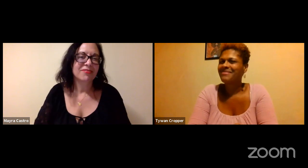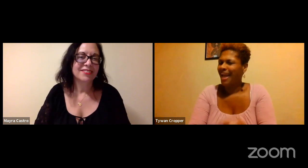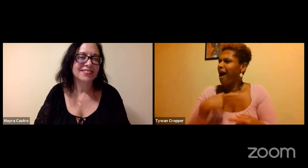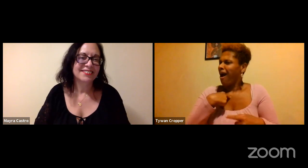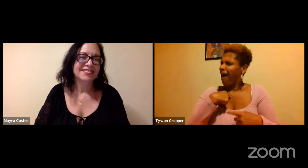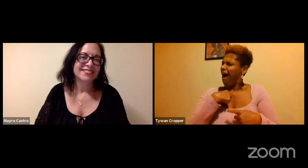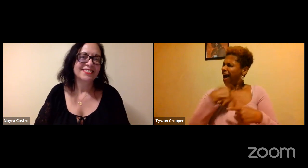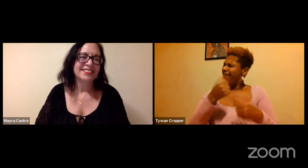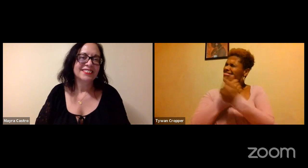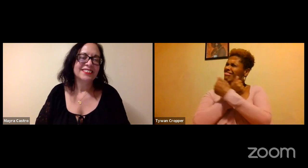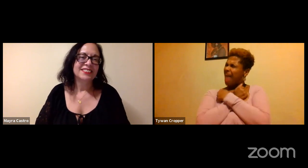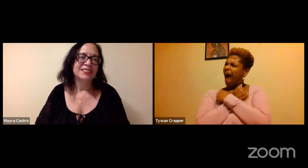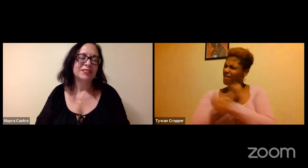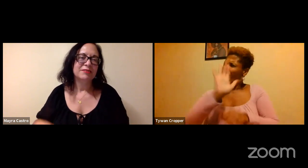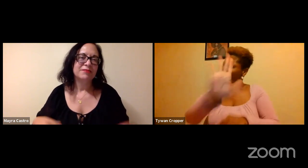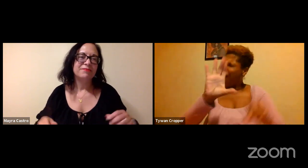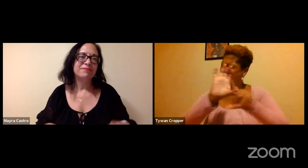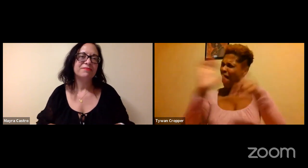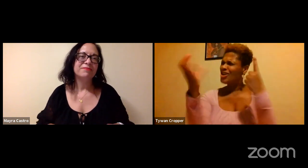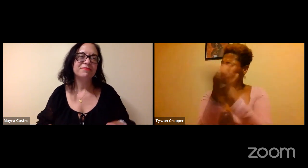the only deaf person in the family.